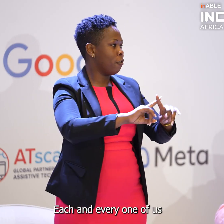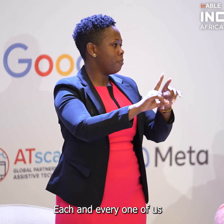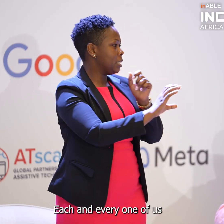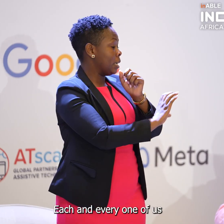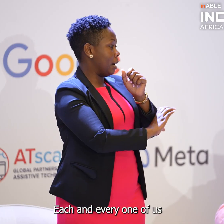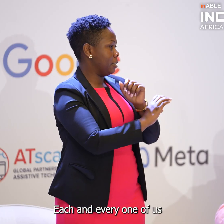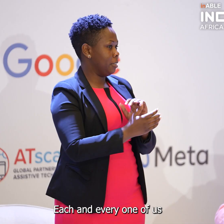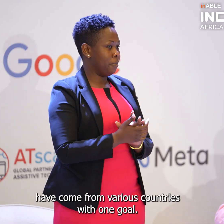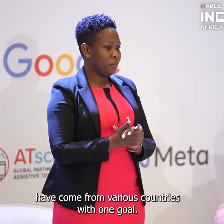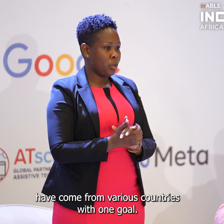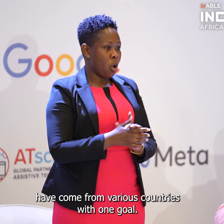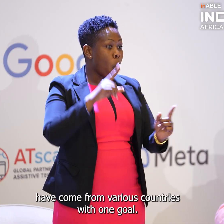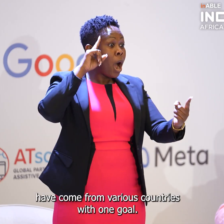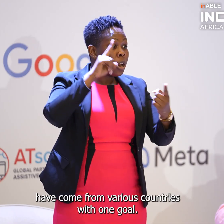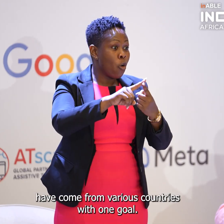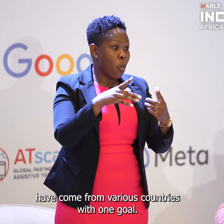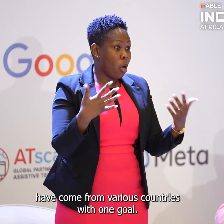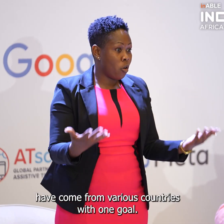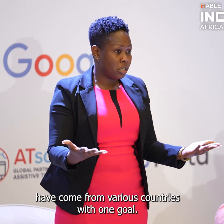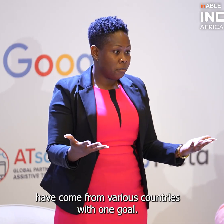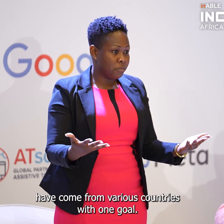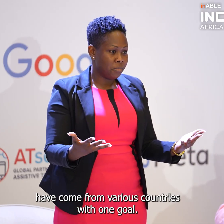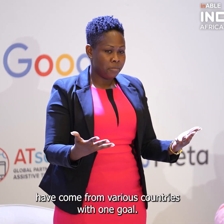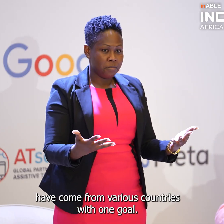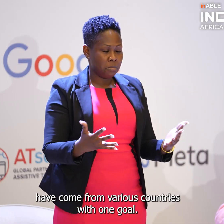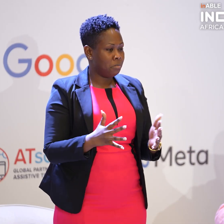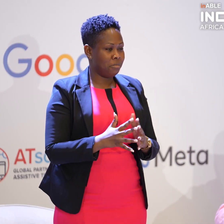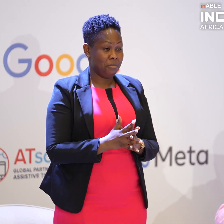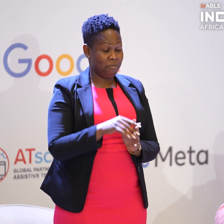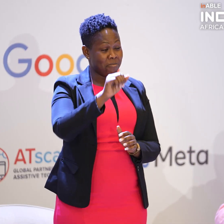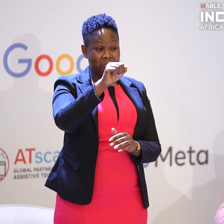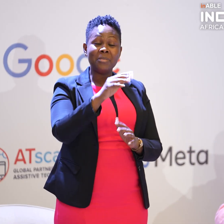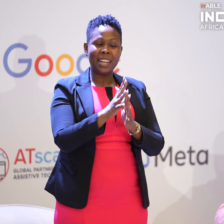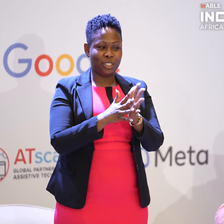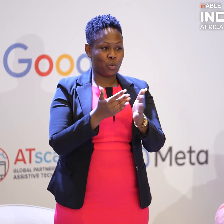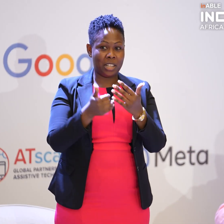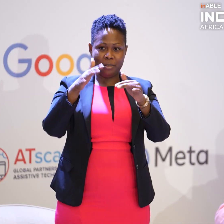Each and every one of us have come from various countries with one goal.